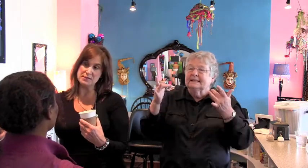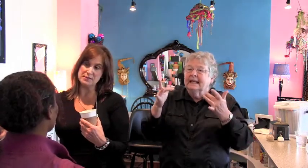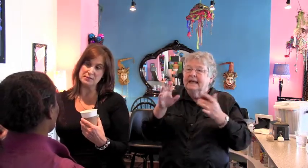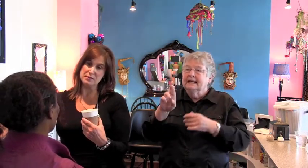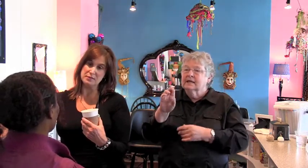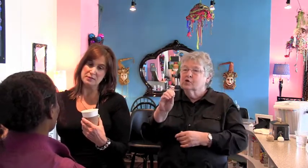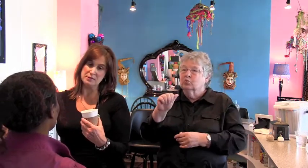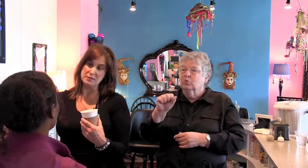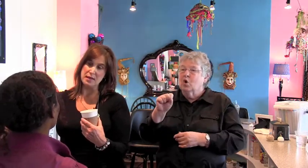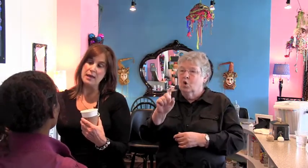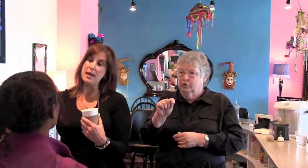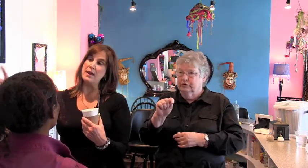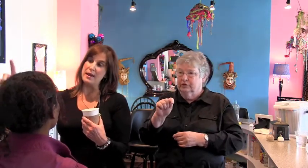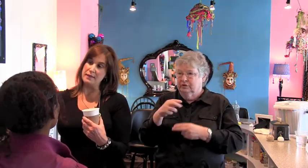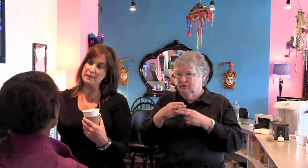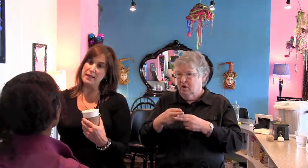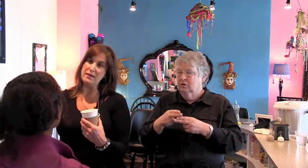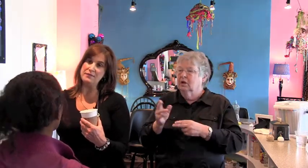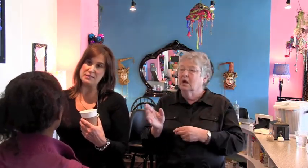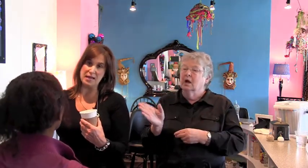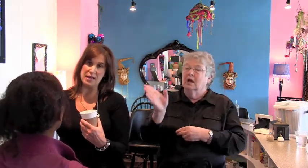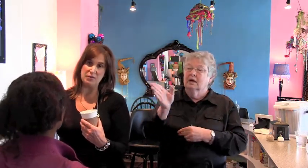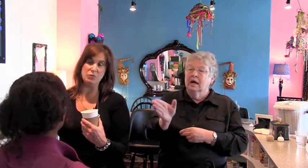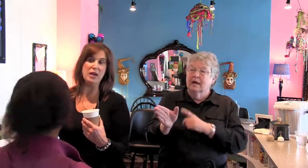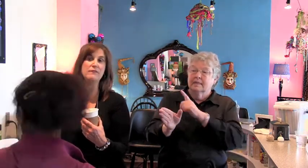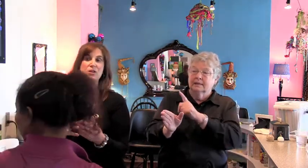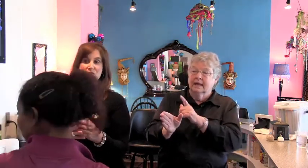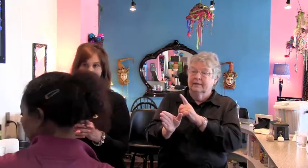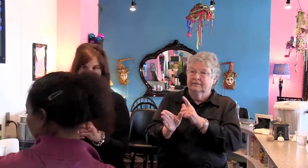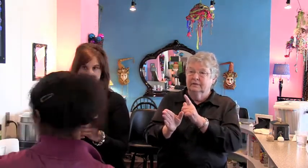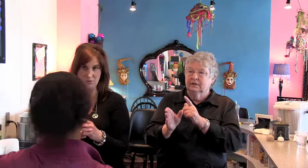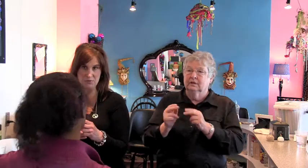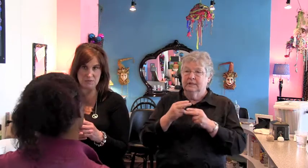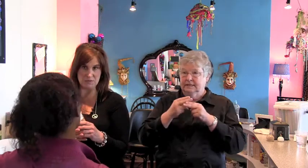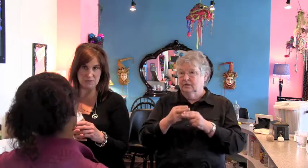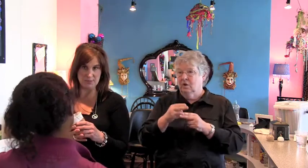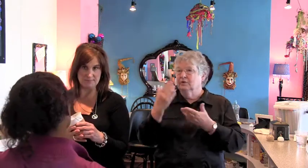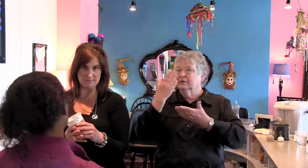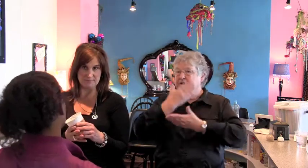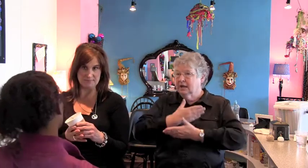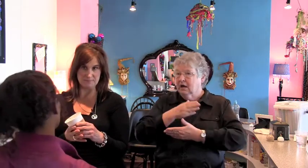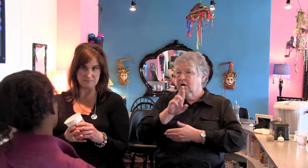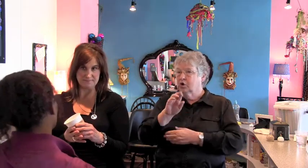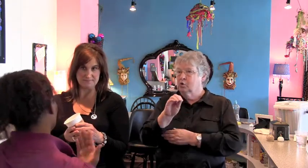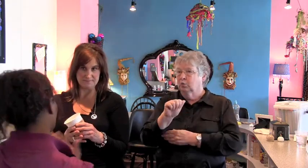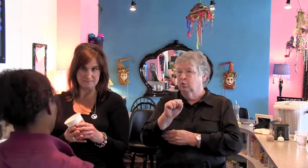roast. And on the left side, we have our dark roast.